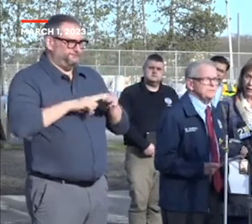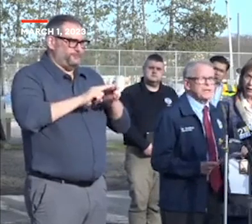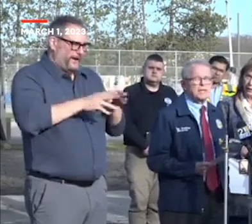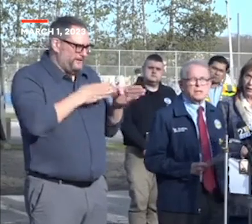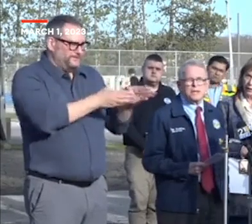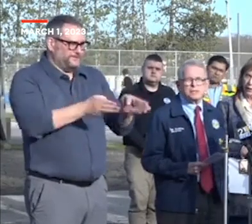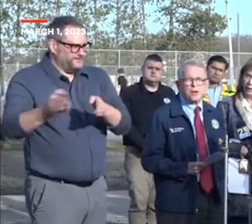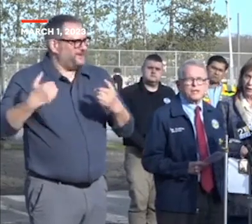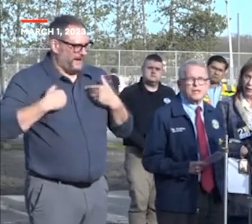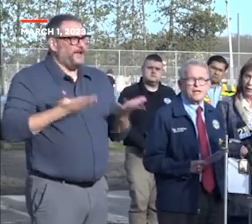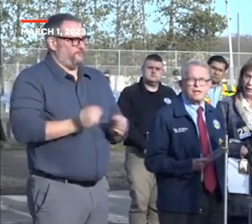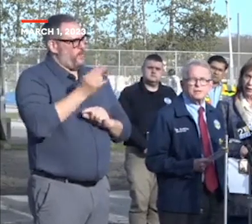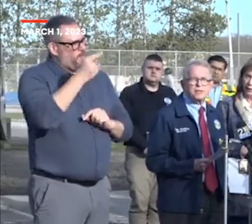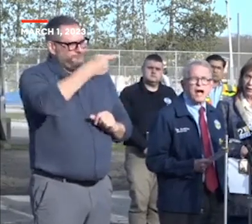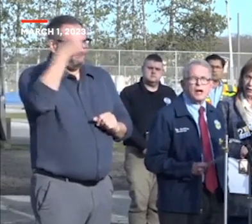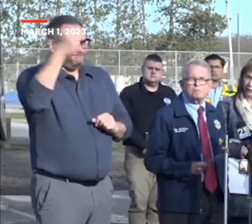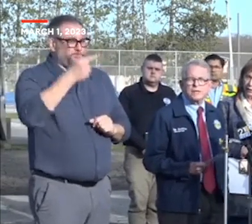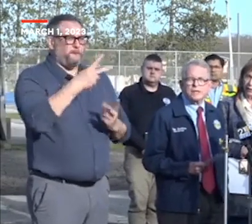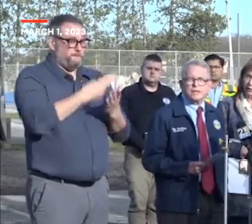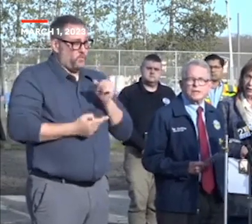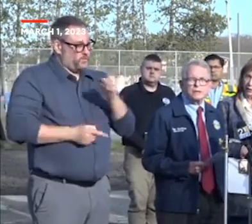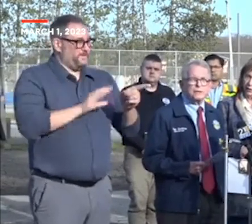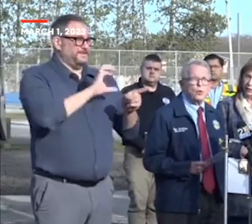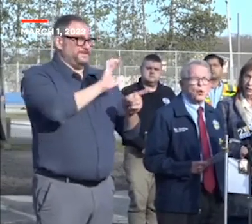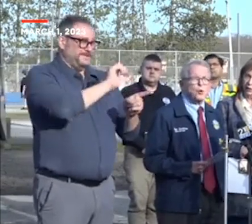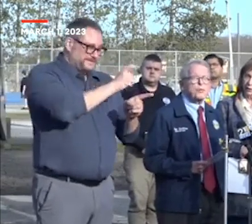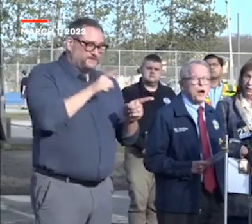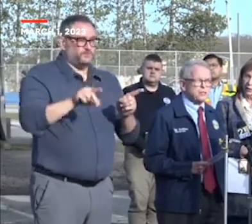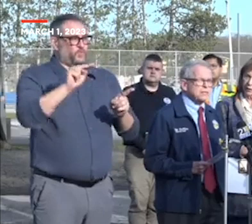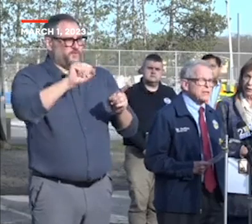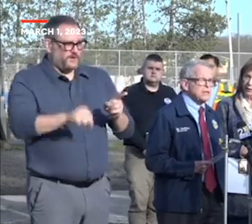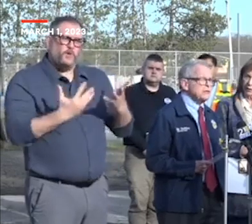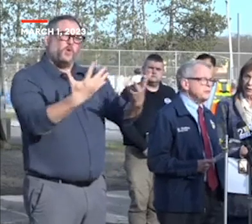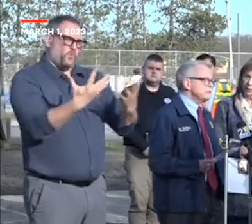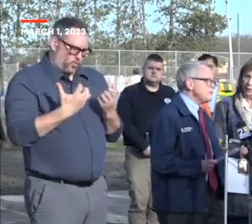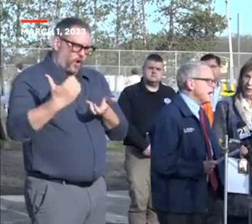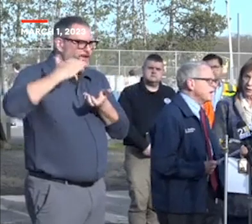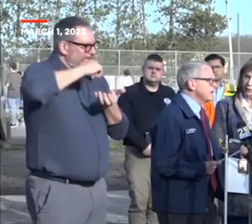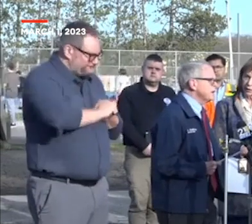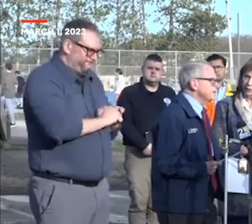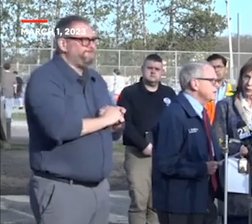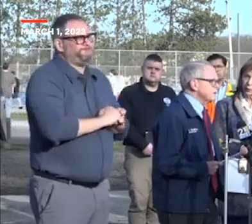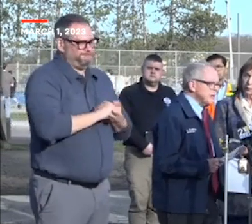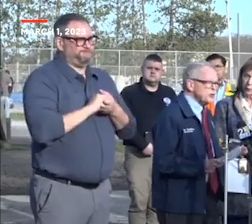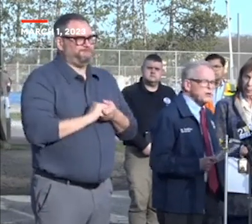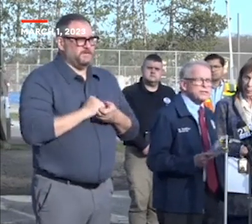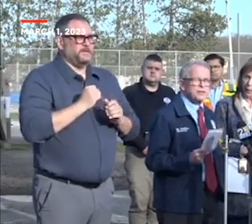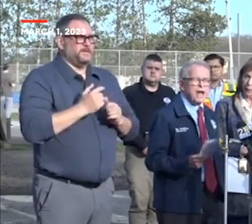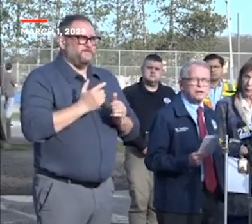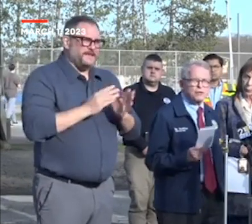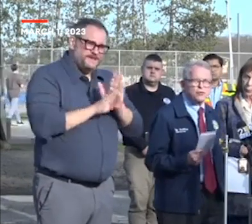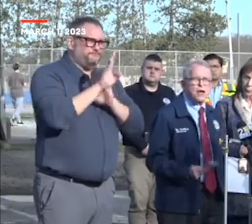expressed a desire to work with us to dramatically